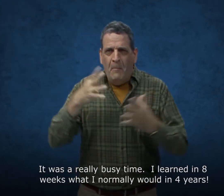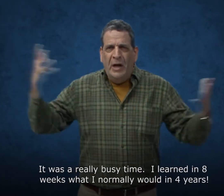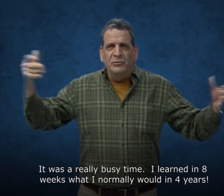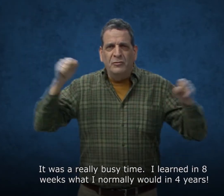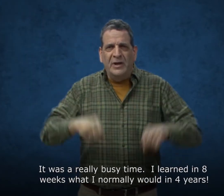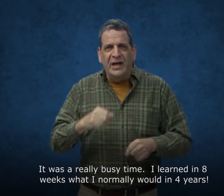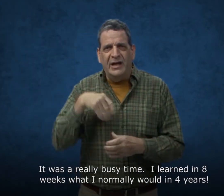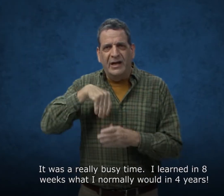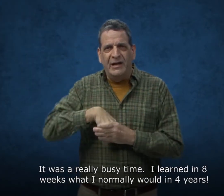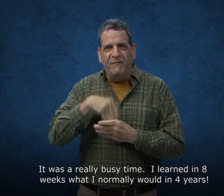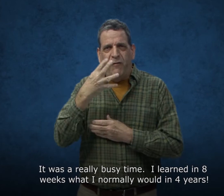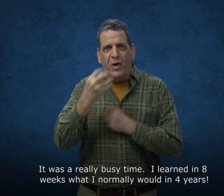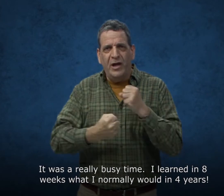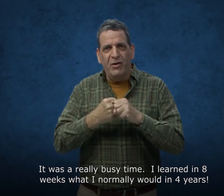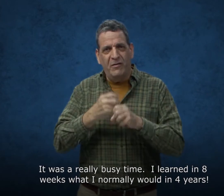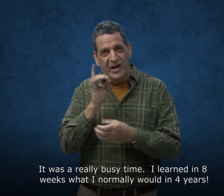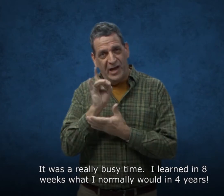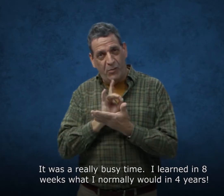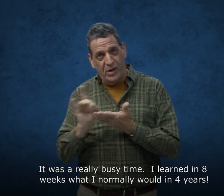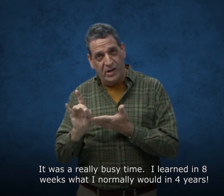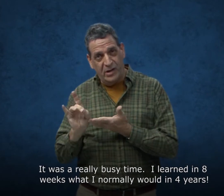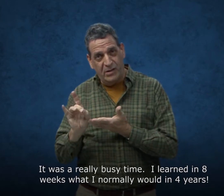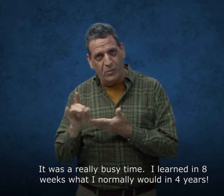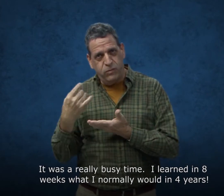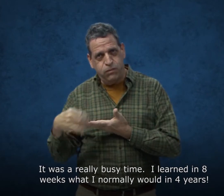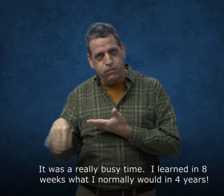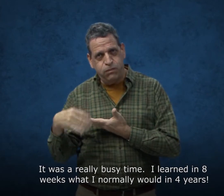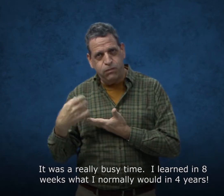I learned in 8 weeks what I normally would in 4 years.